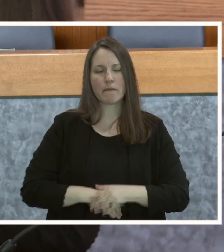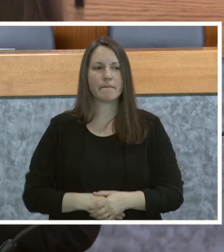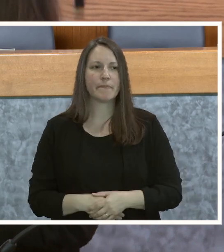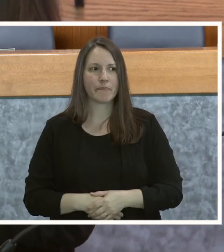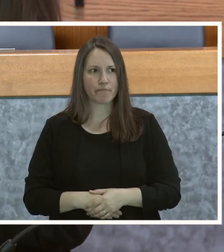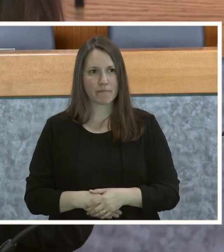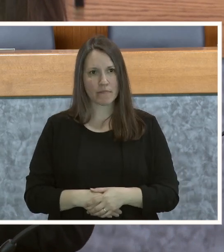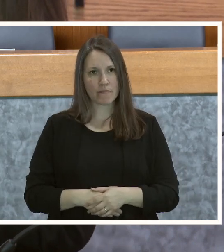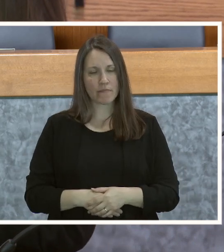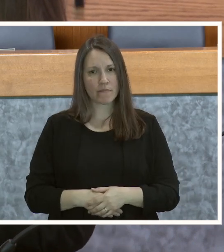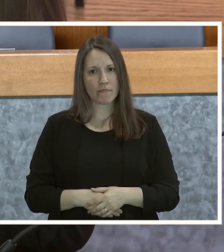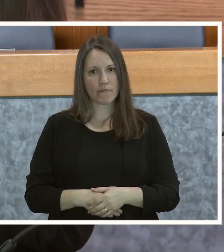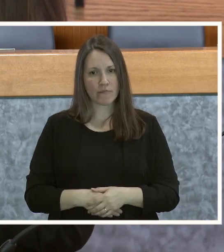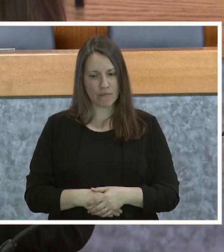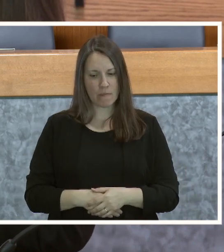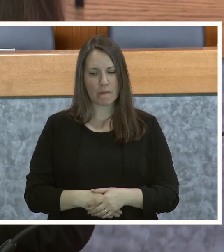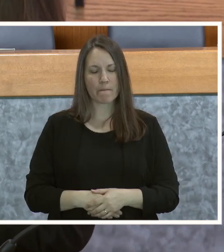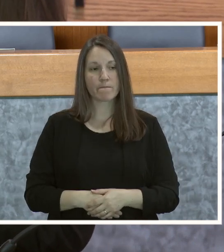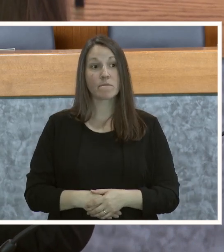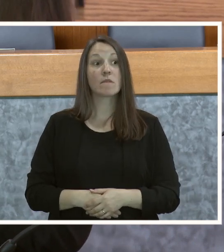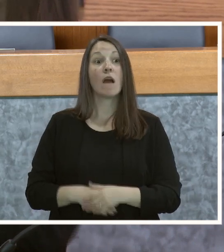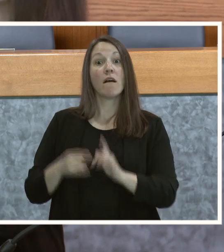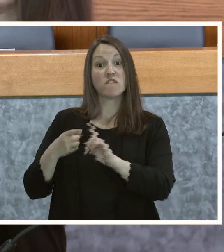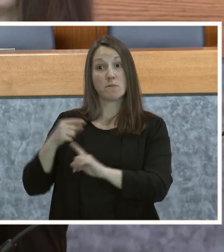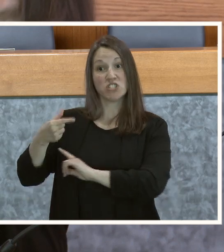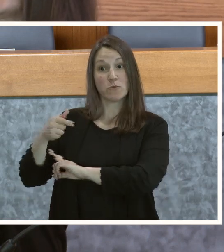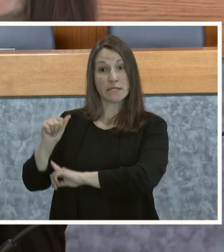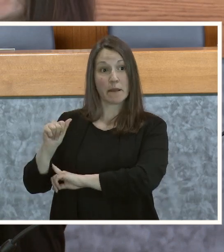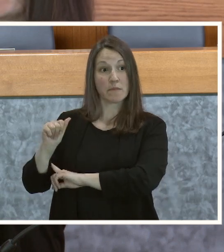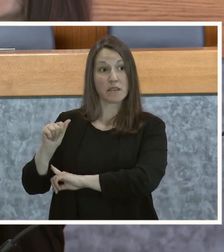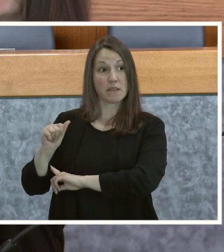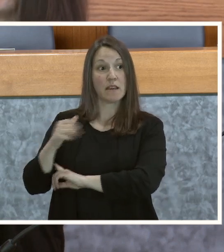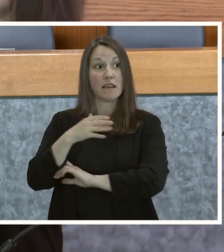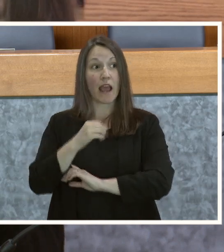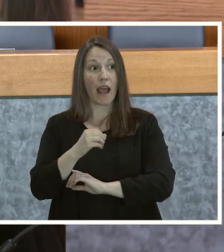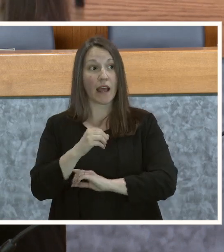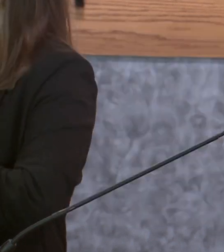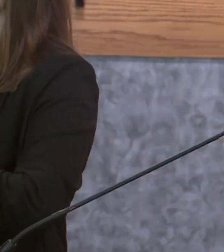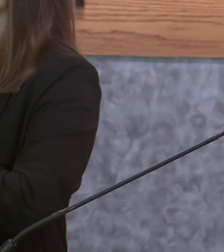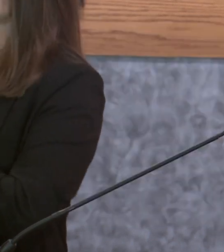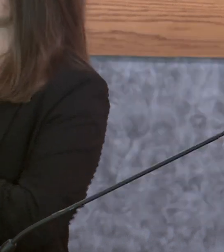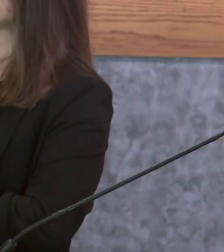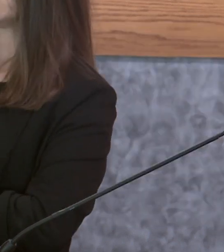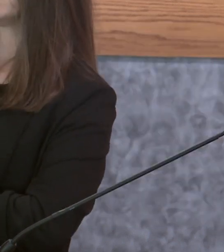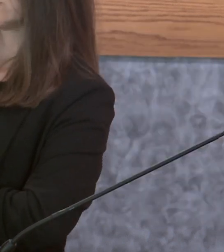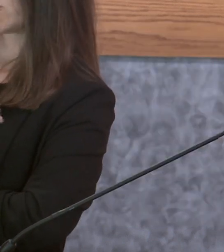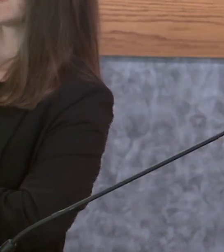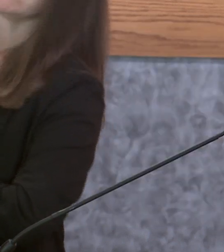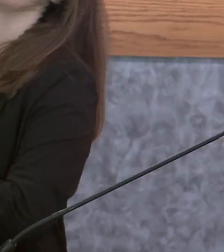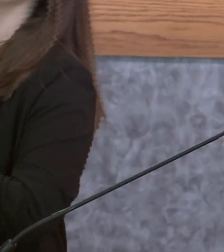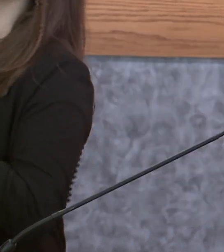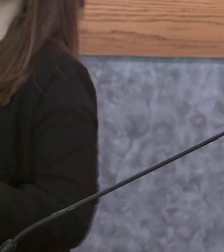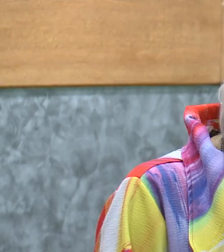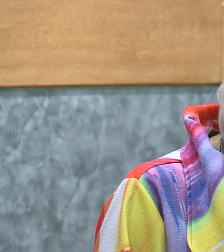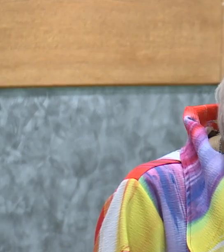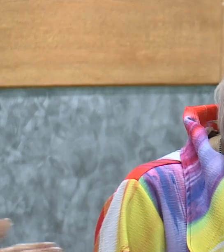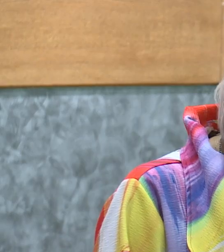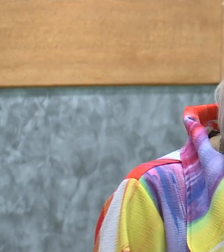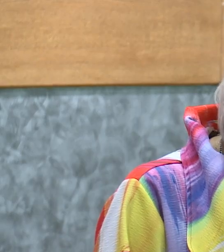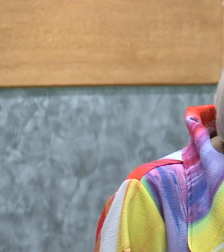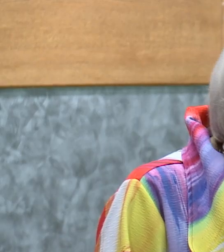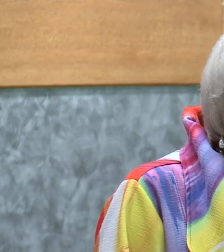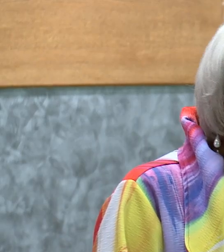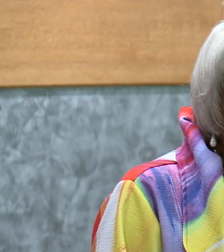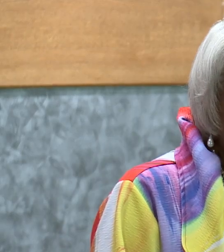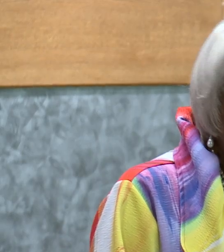support from the General Assembly and the Compensation Board, this important service will continue to be available at